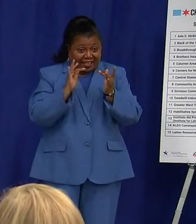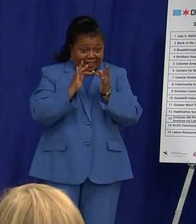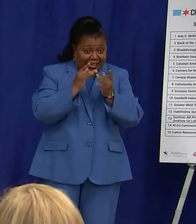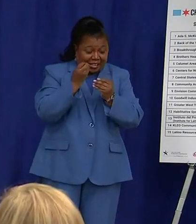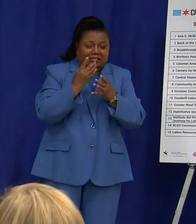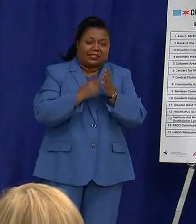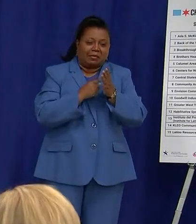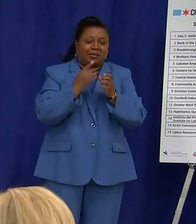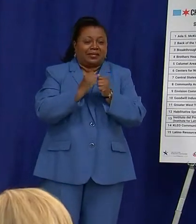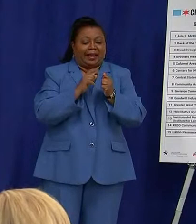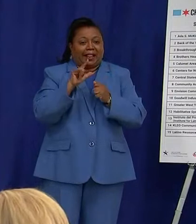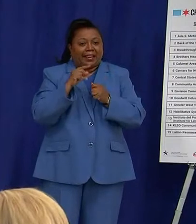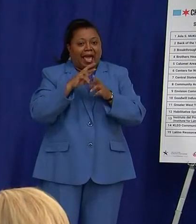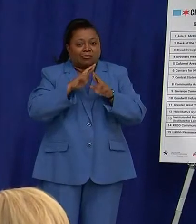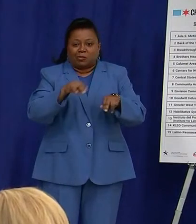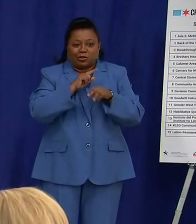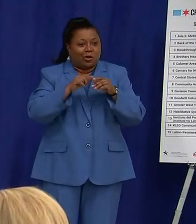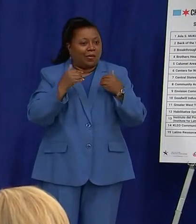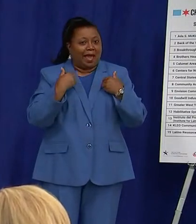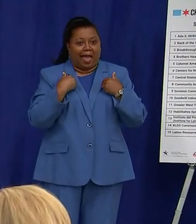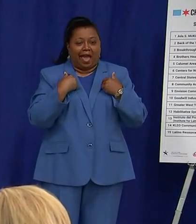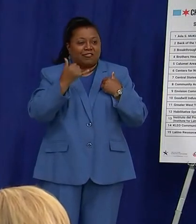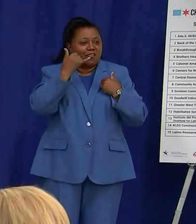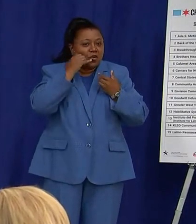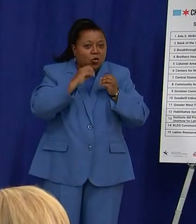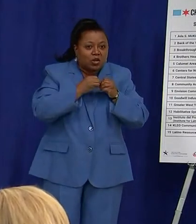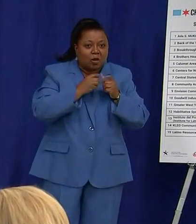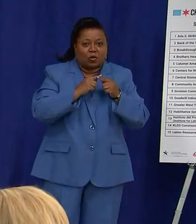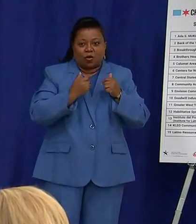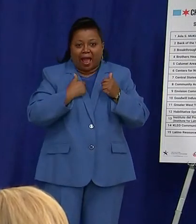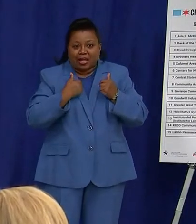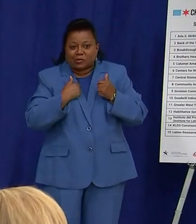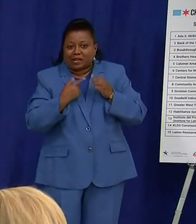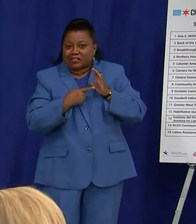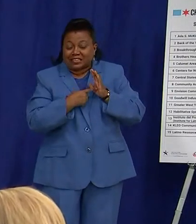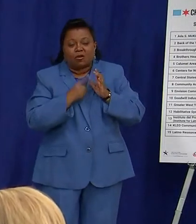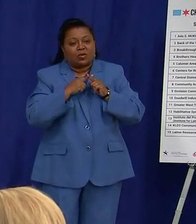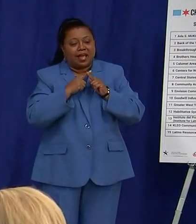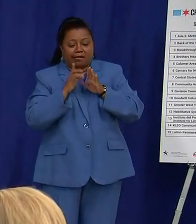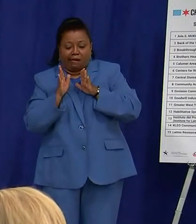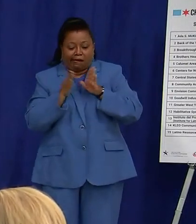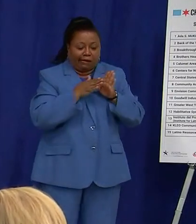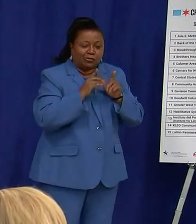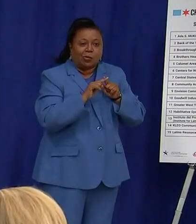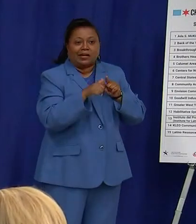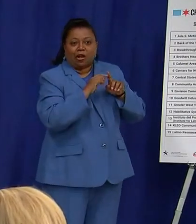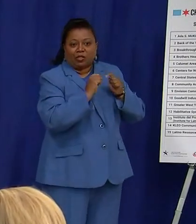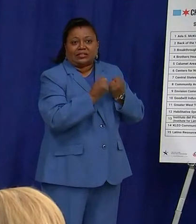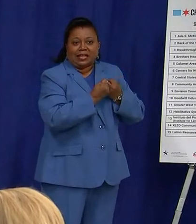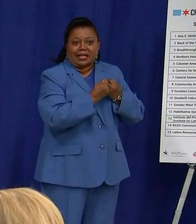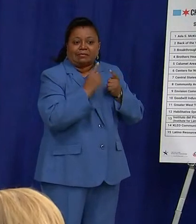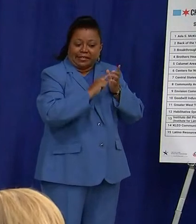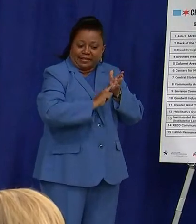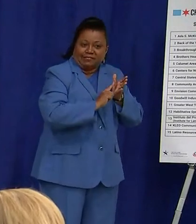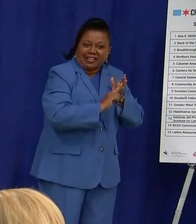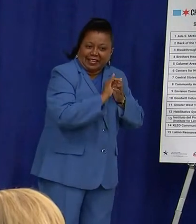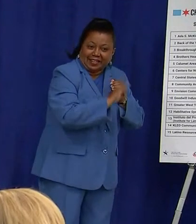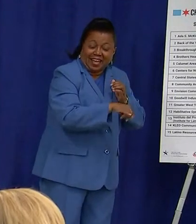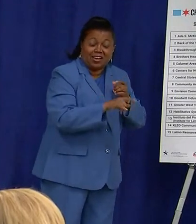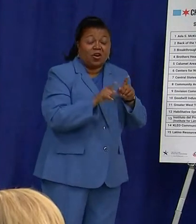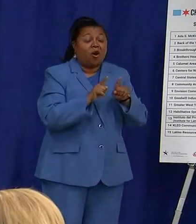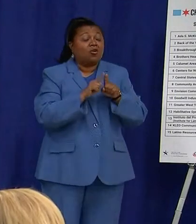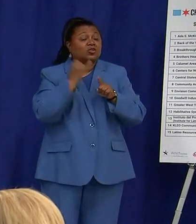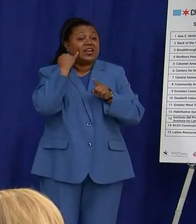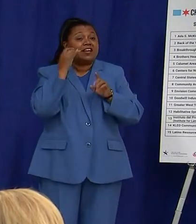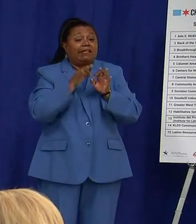information, sometimes we get a lab report that doesn't have a phone number or an address, for example. We have to divert that to another team that needs to investigate.